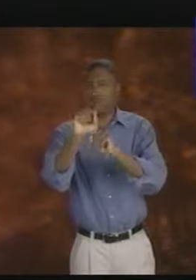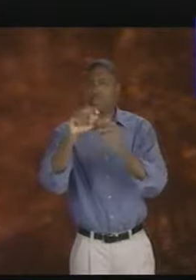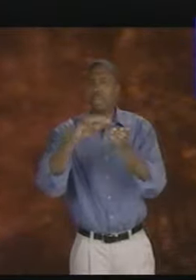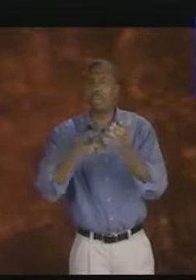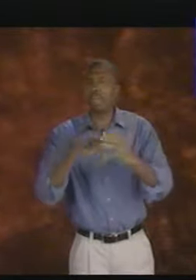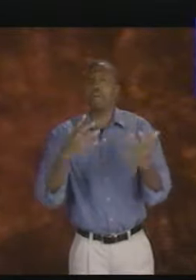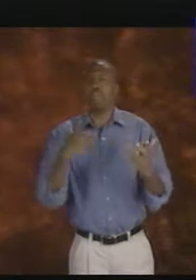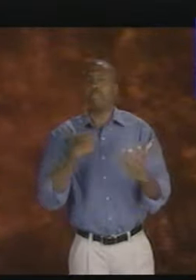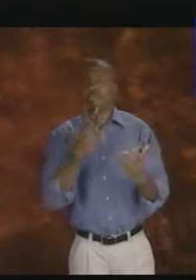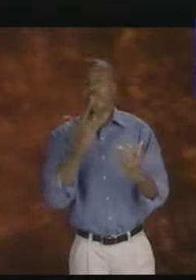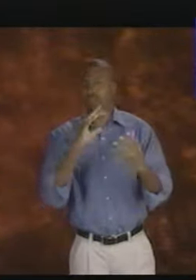biomimetics.